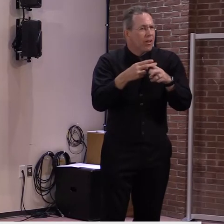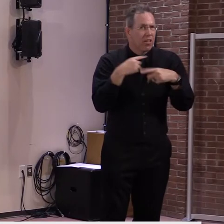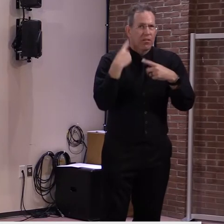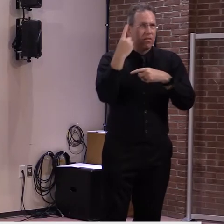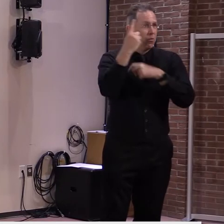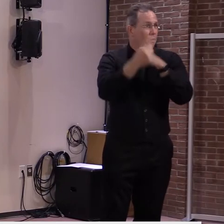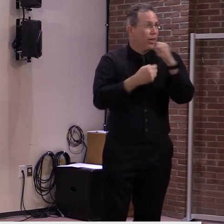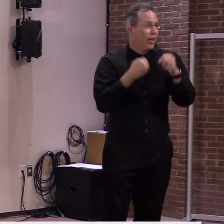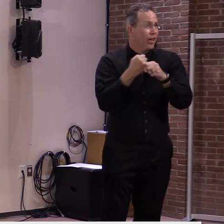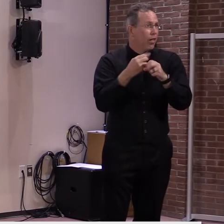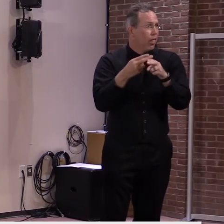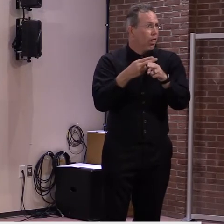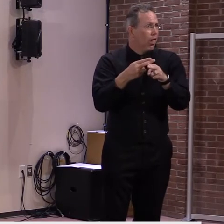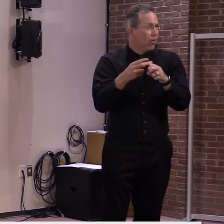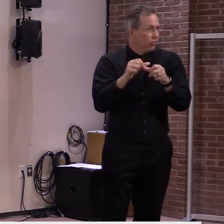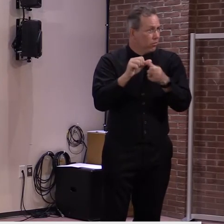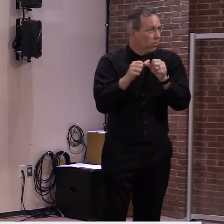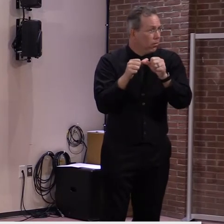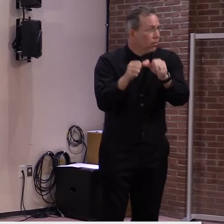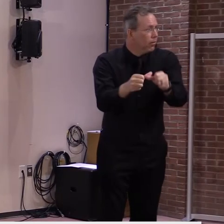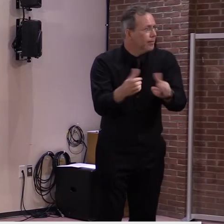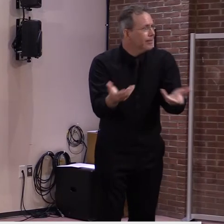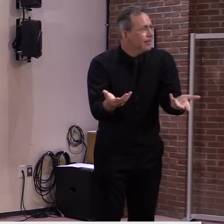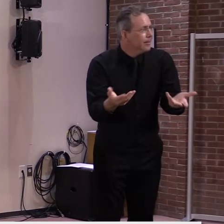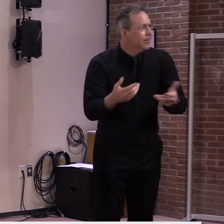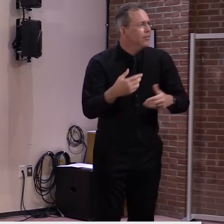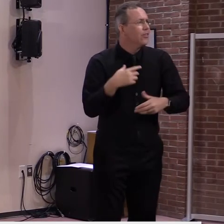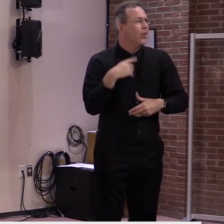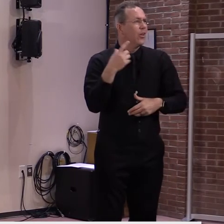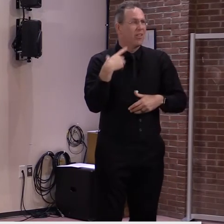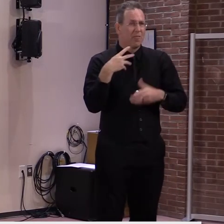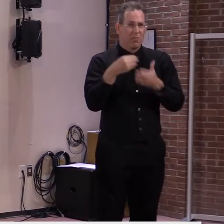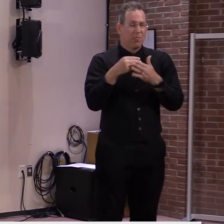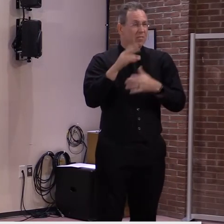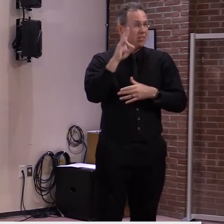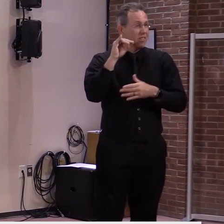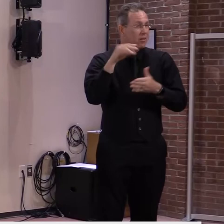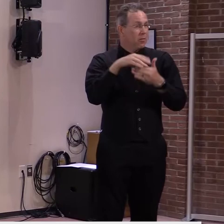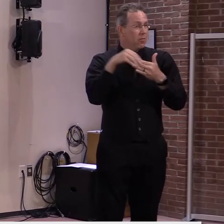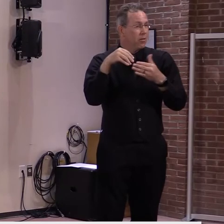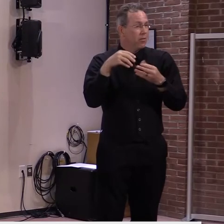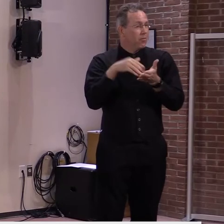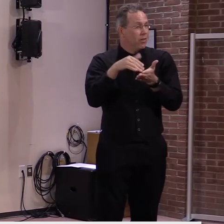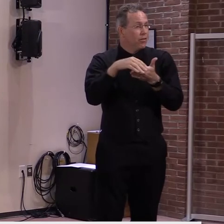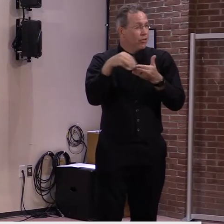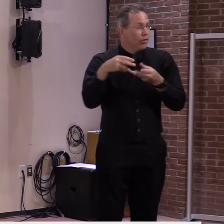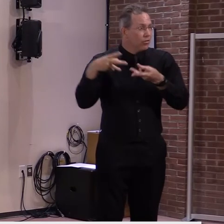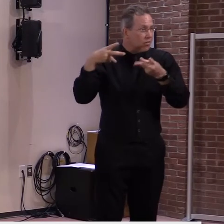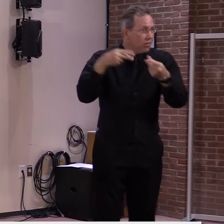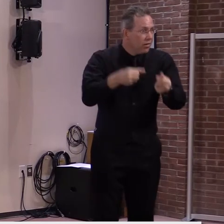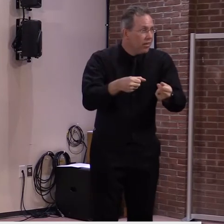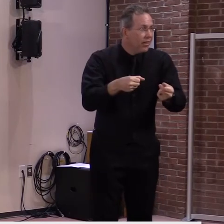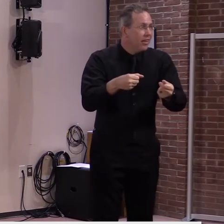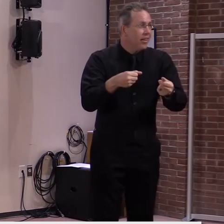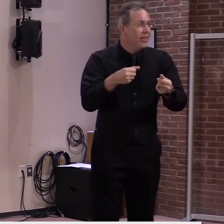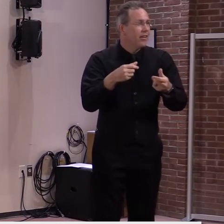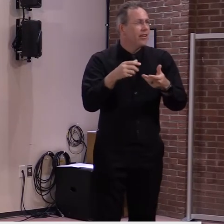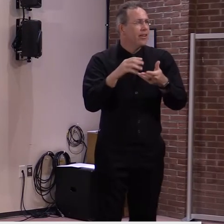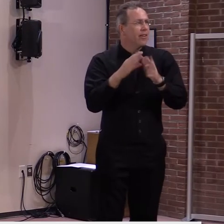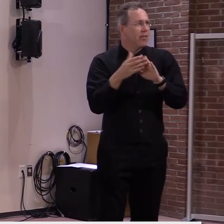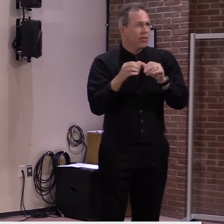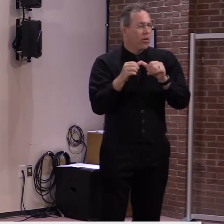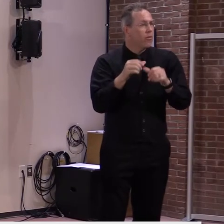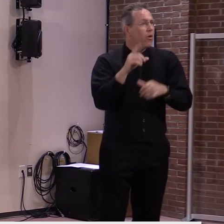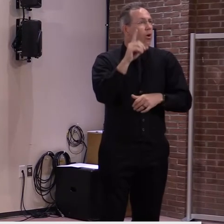program, to spend $106 million a year. So what do we do? The issue